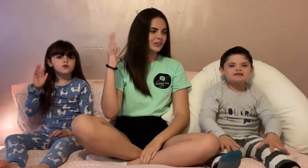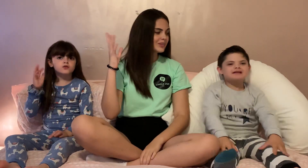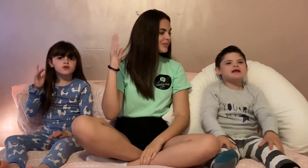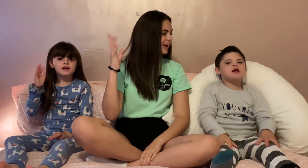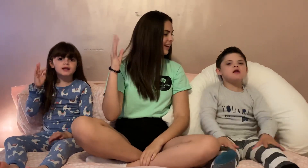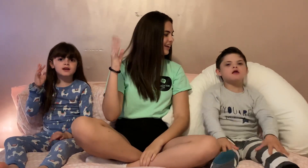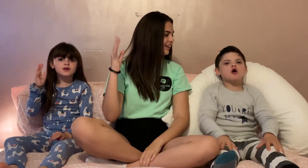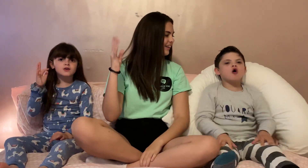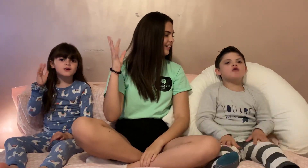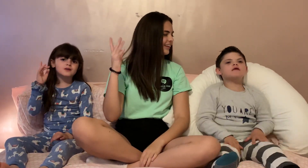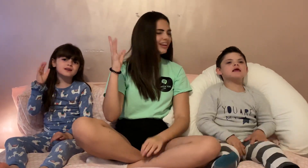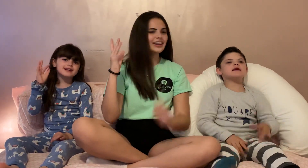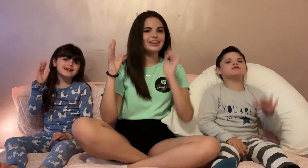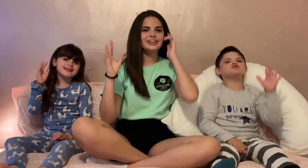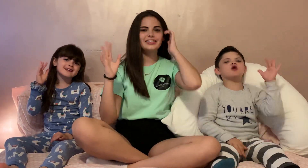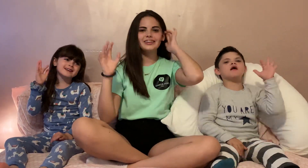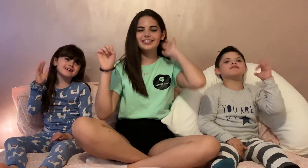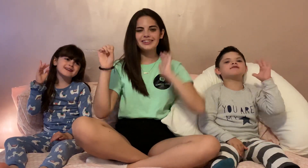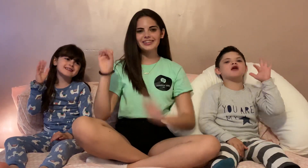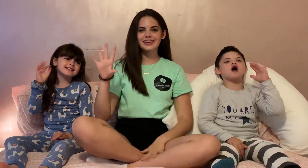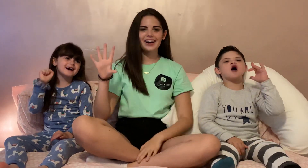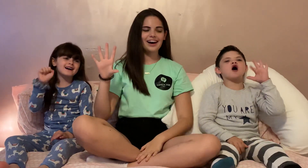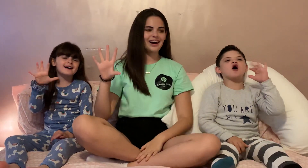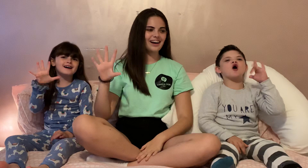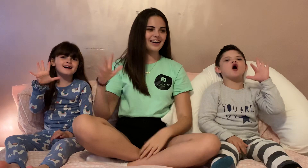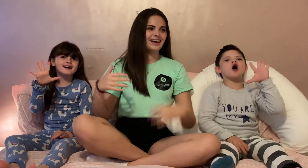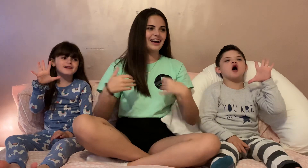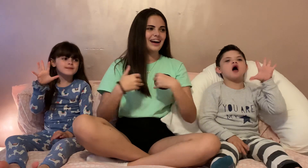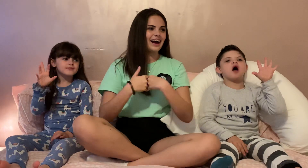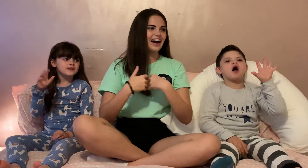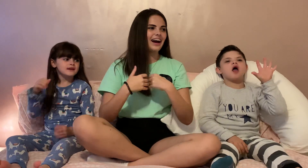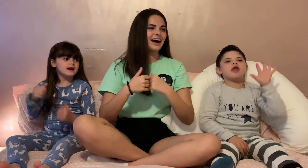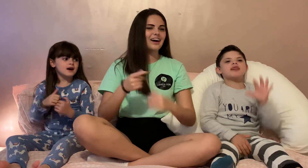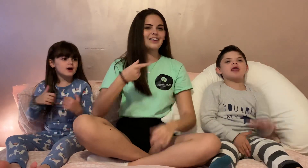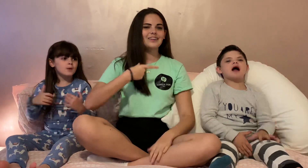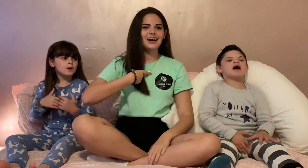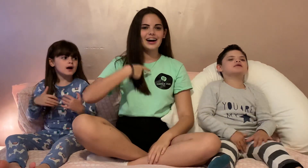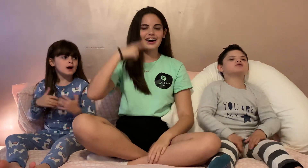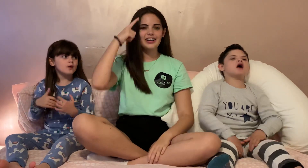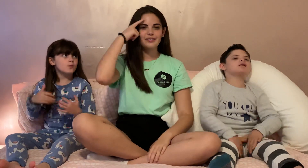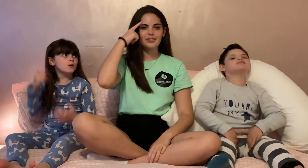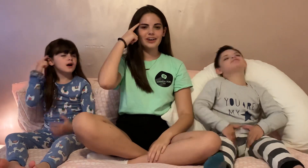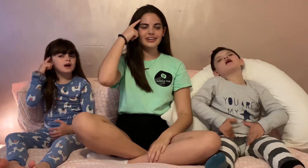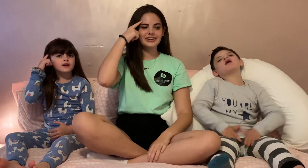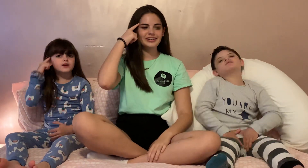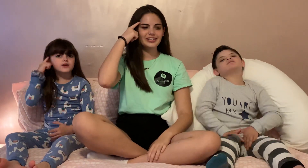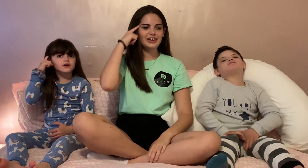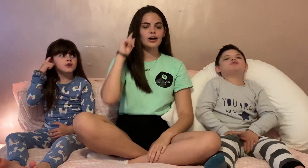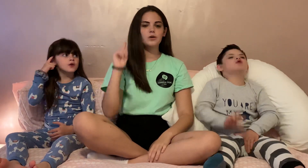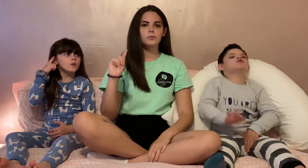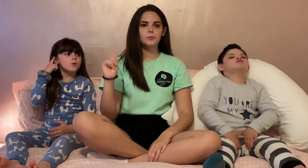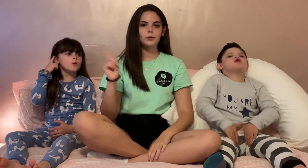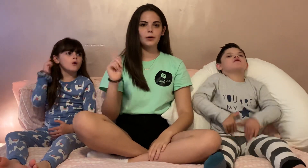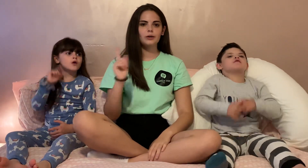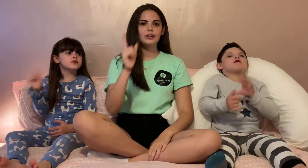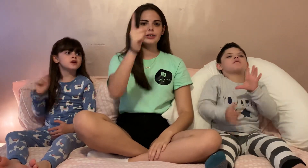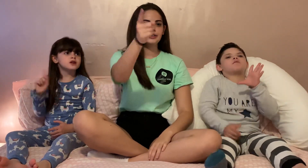Twinkle, twinkle, little star, how I wonder what